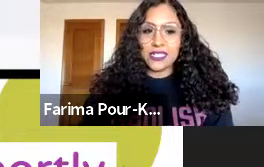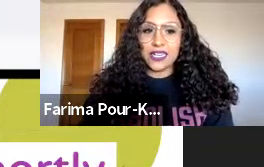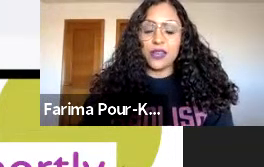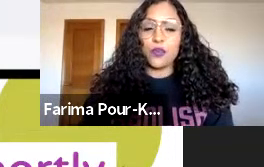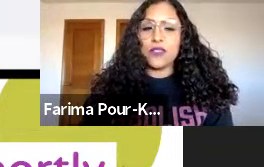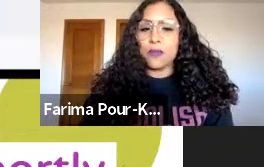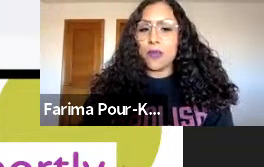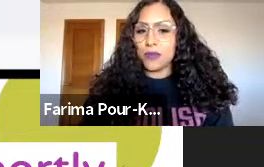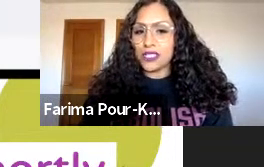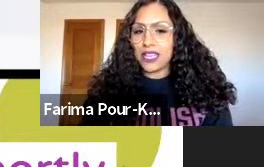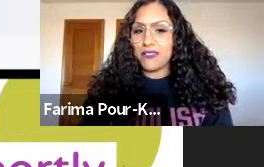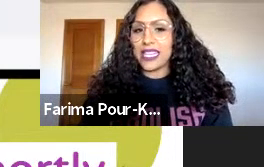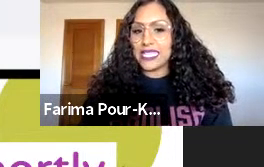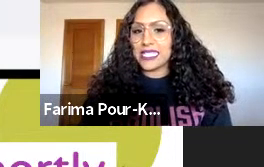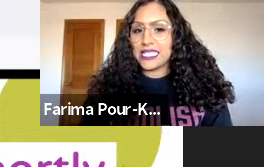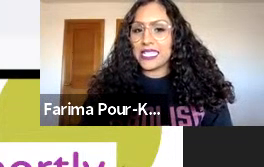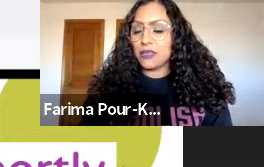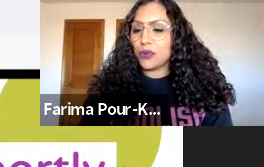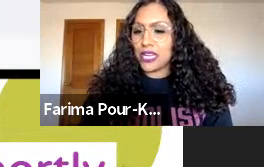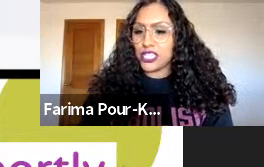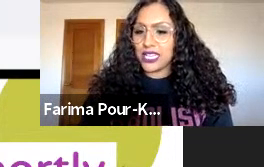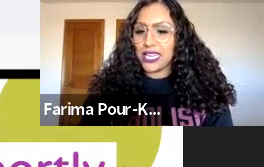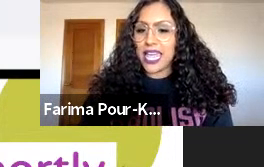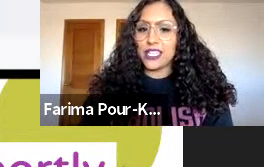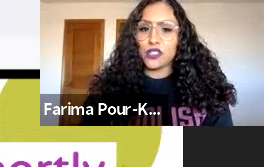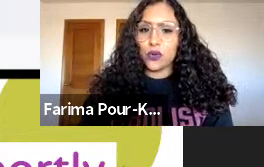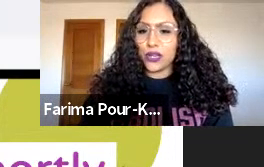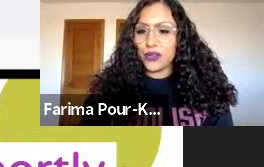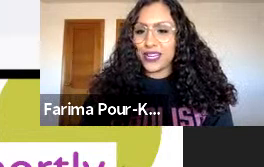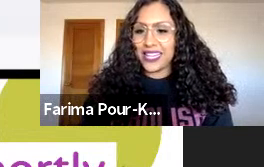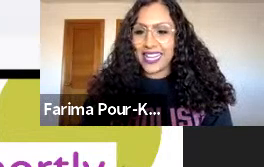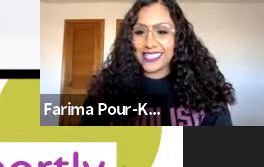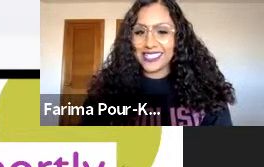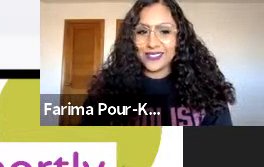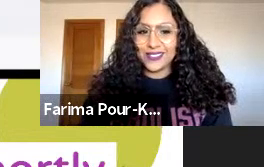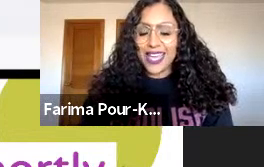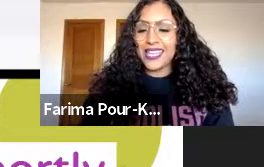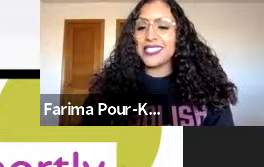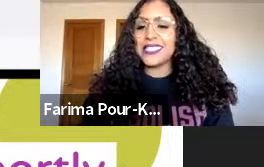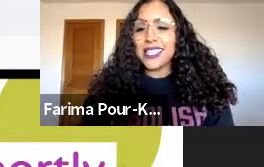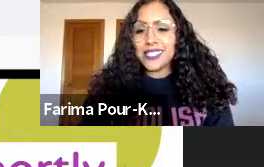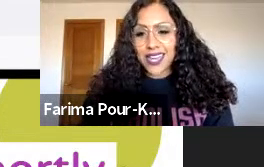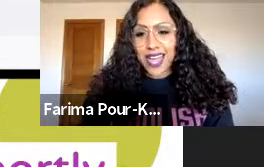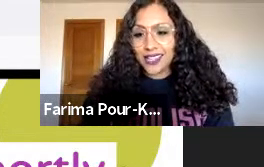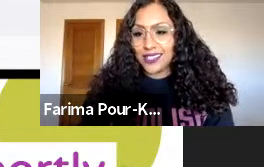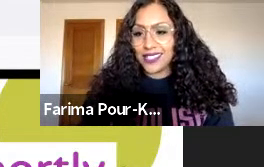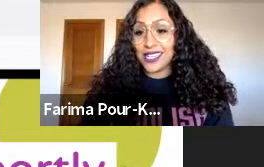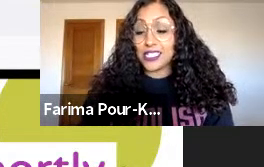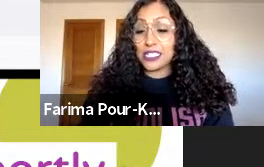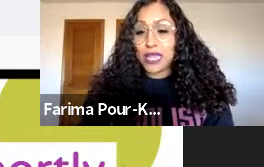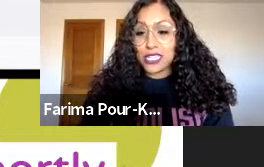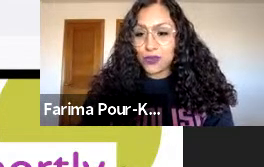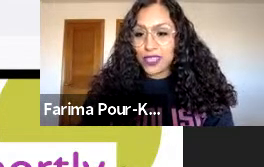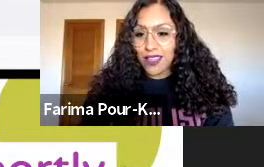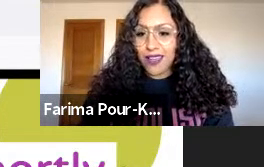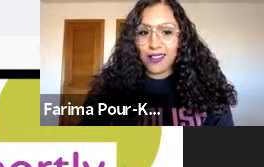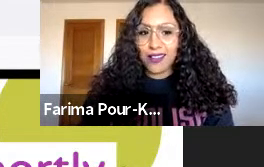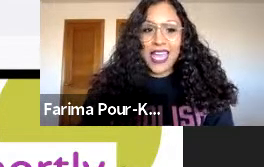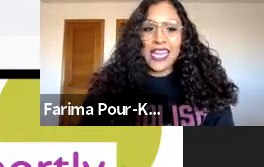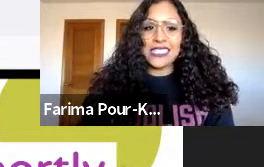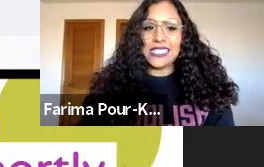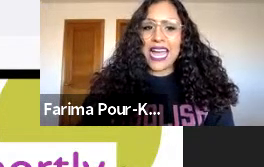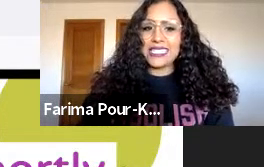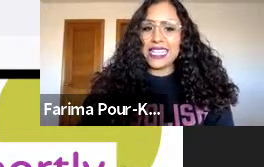organizer and one of the members of the Lessons in Liberation editorial collective such an honor to share space with